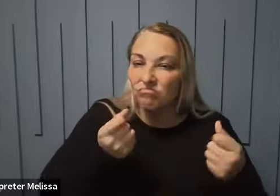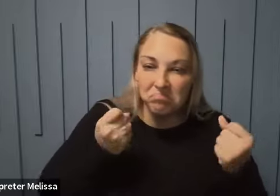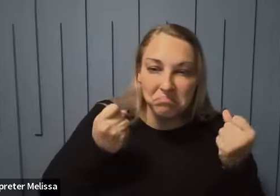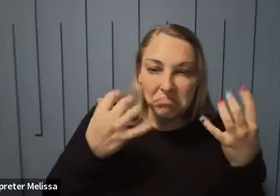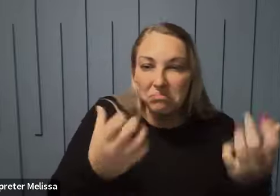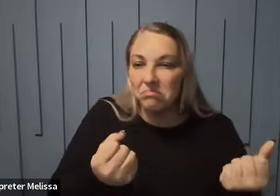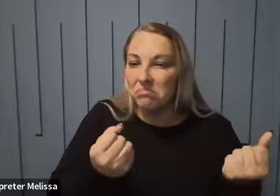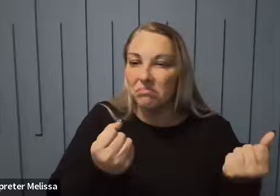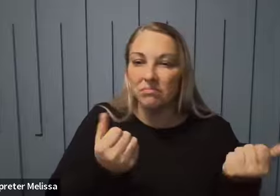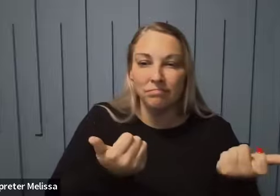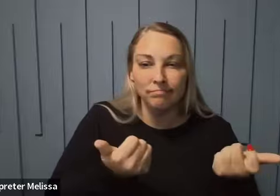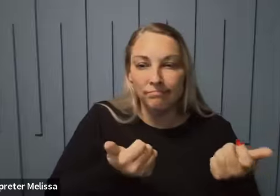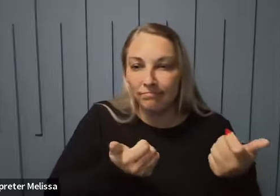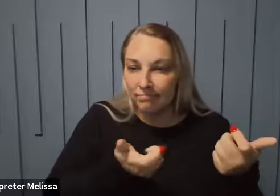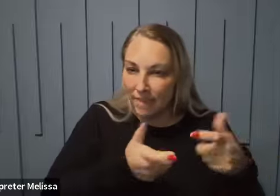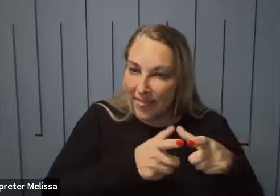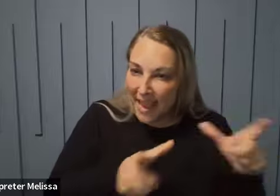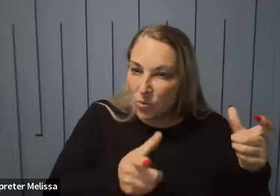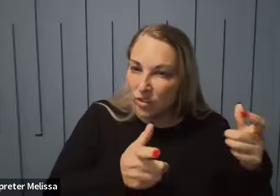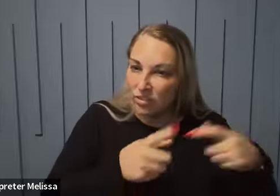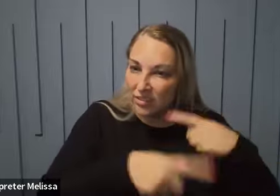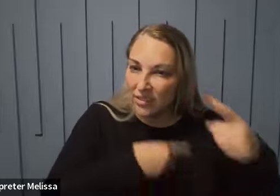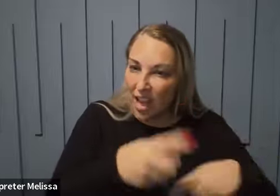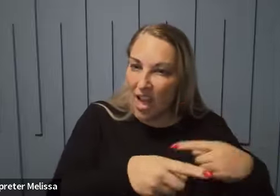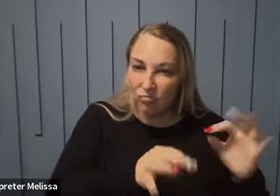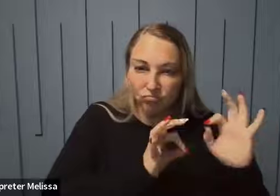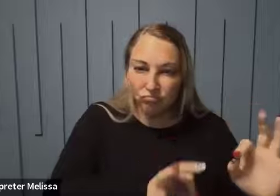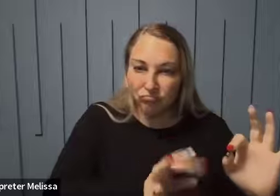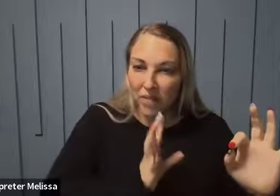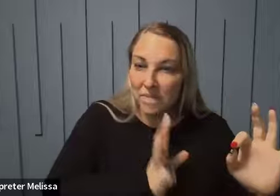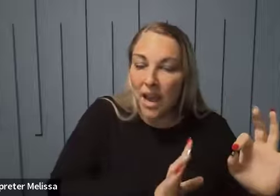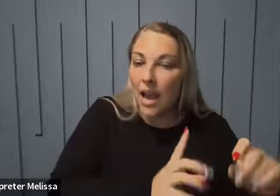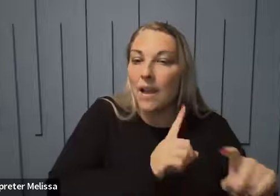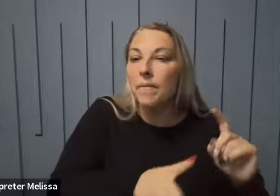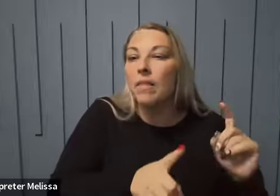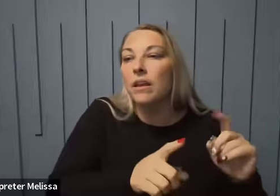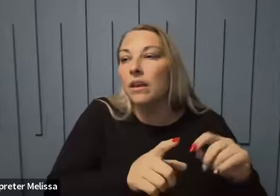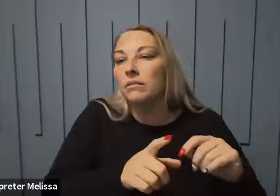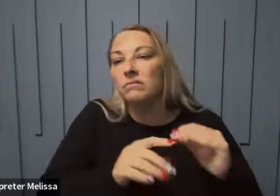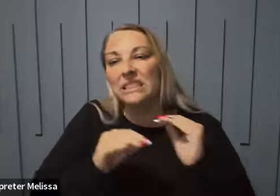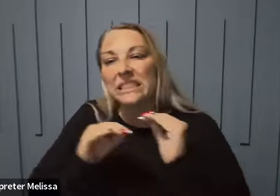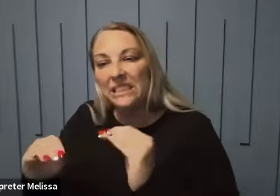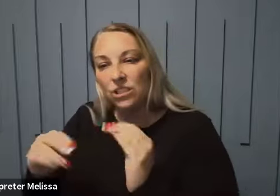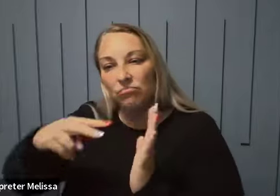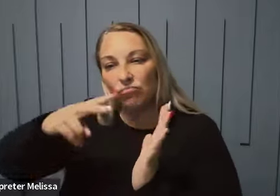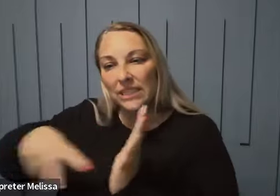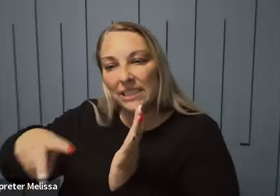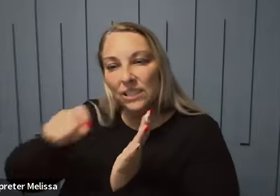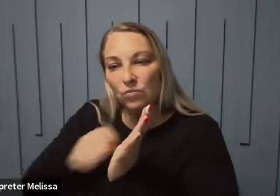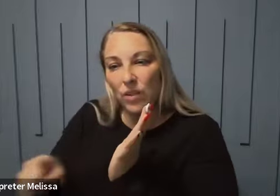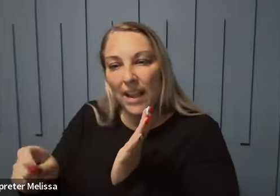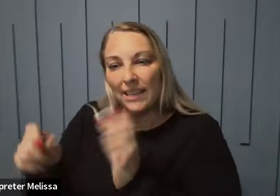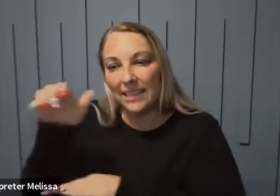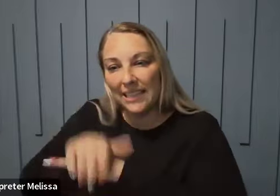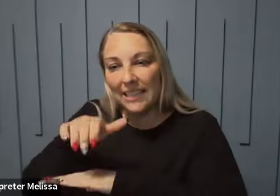then try to teach them English as a second language, because we have not given them ever the opportunity to acquire it naturally in its primary